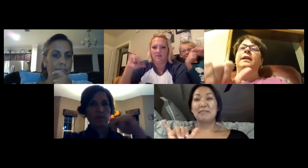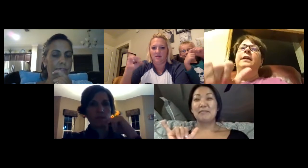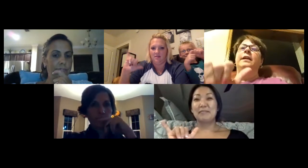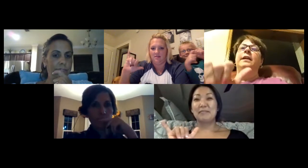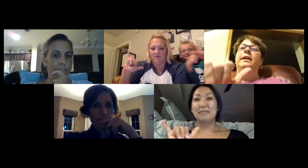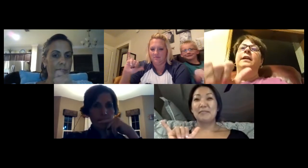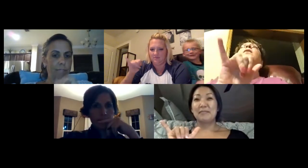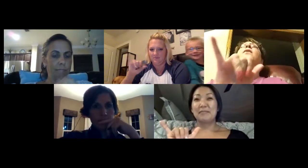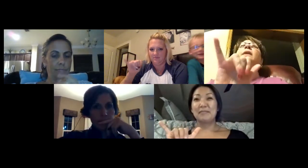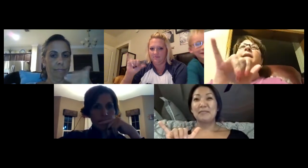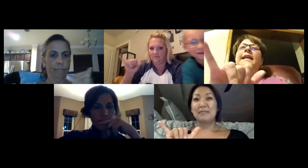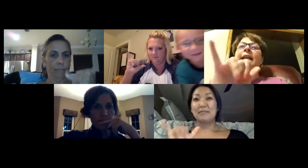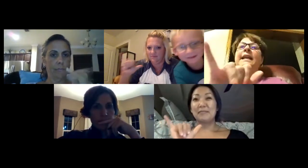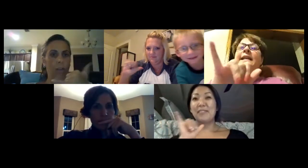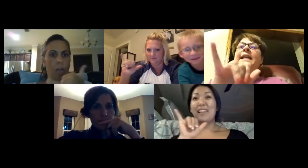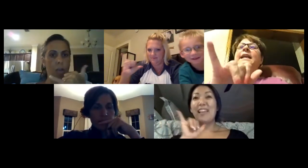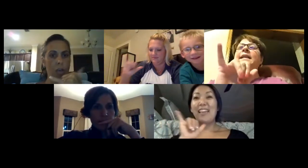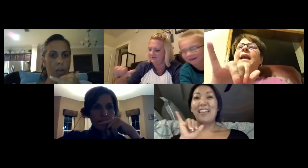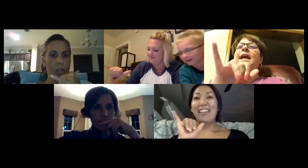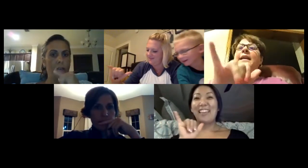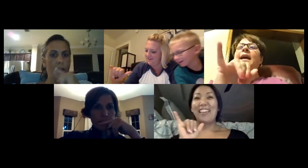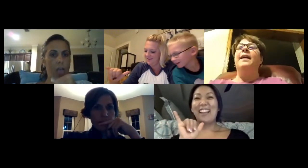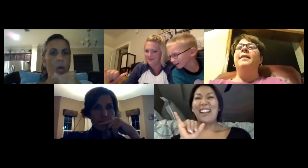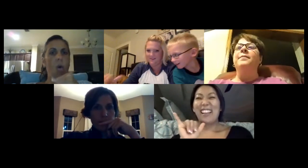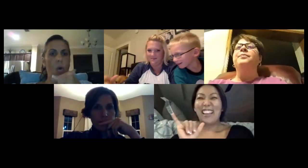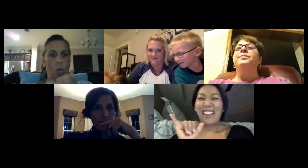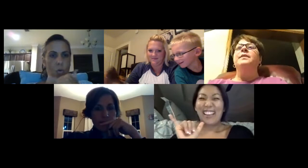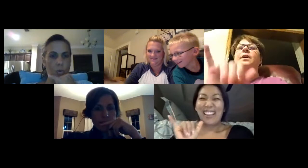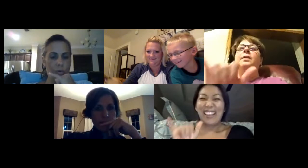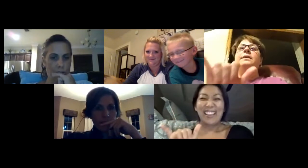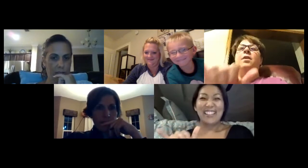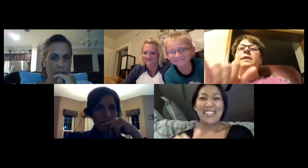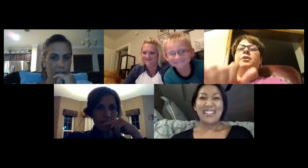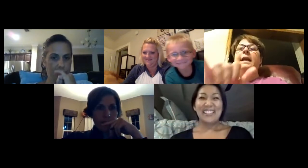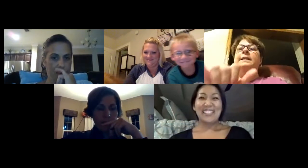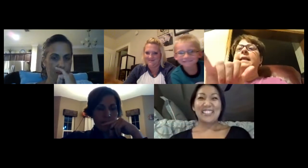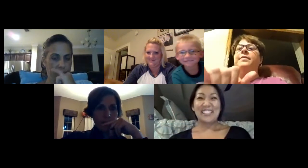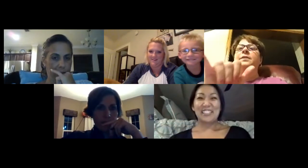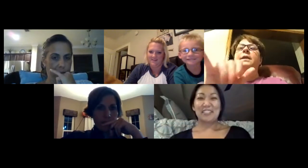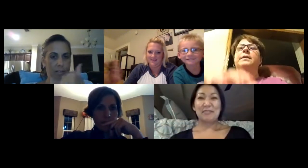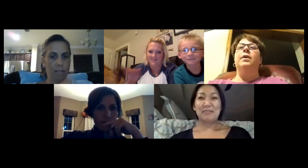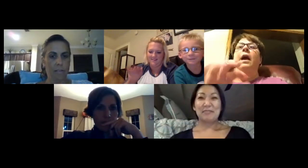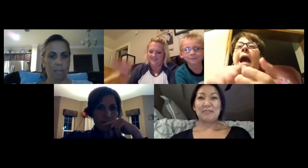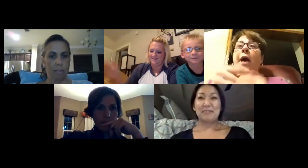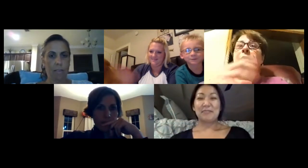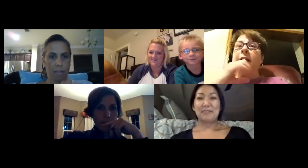that means, oh, I get it. Yeah, yeah. So it's always your hands down this way. So how old are